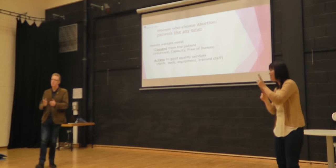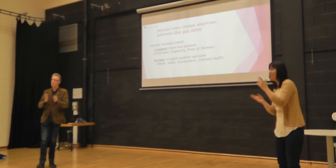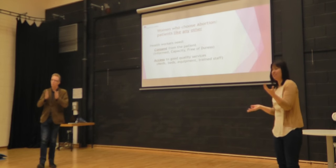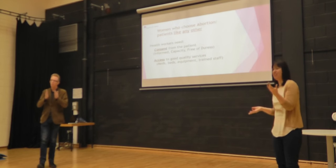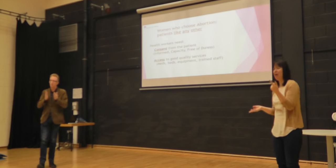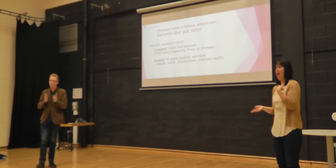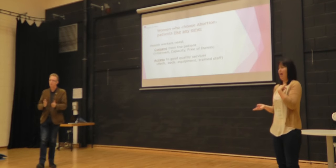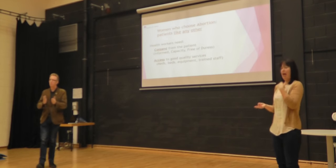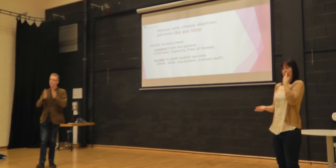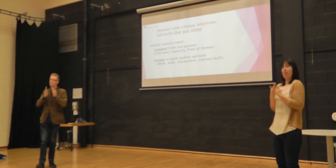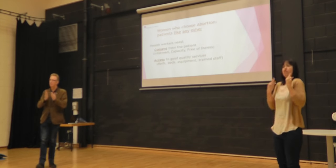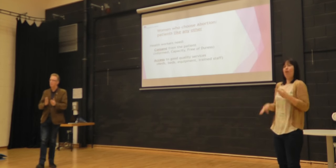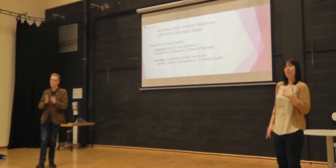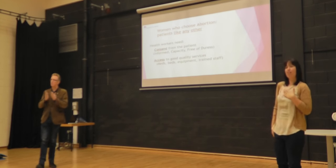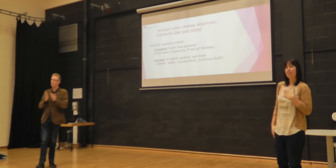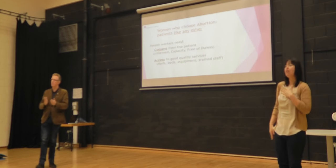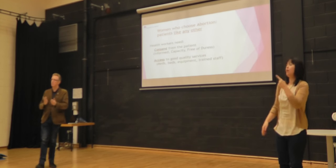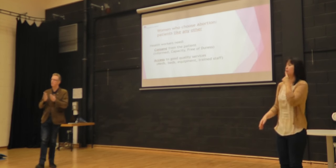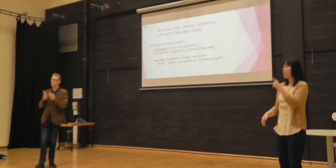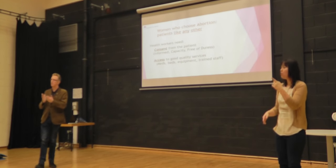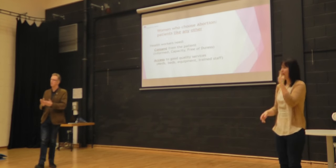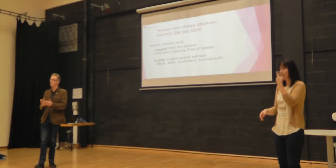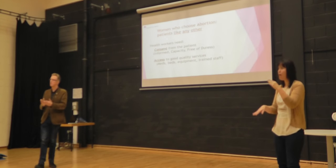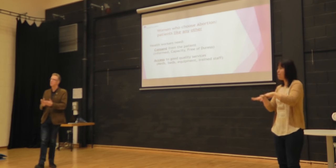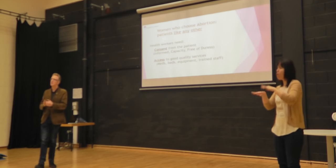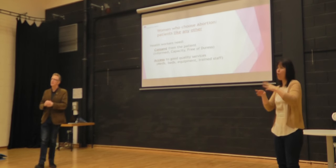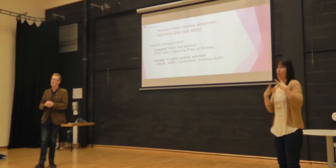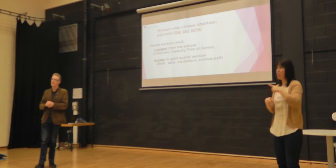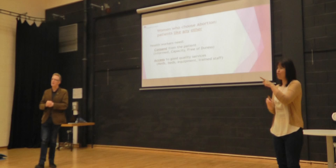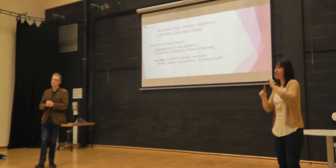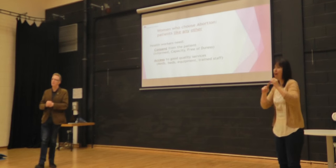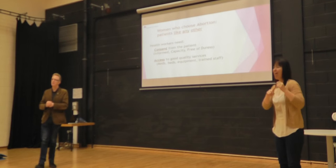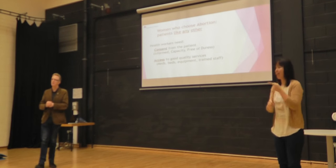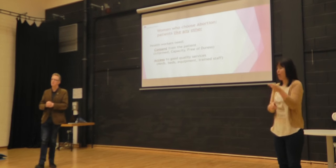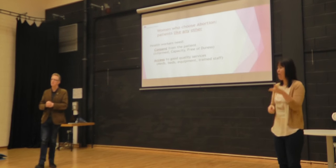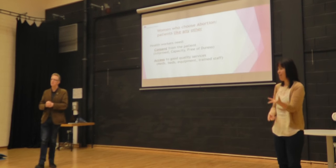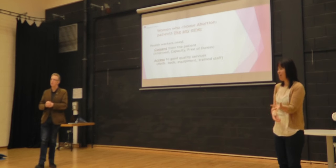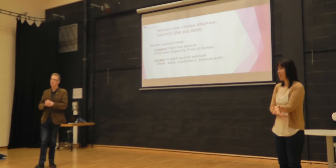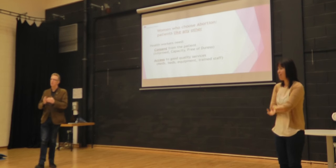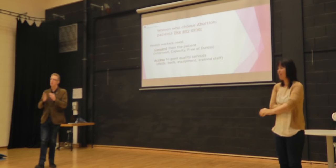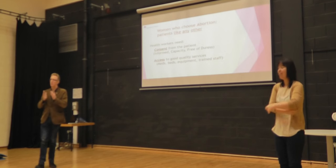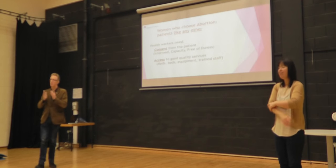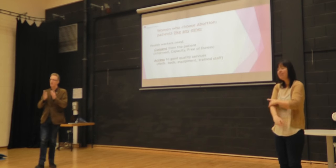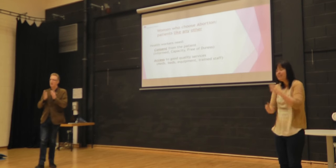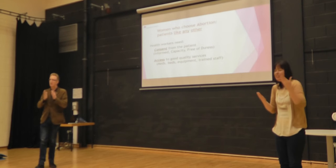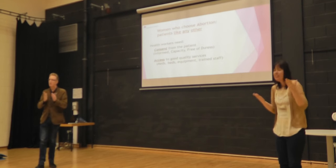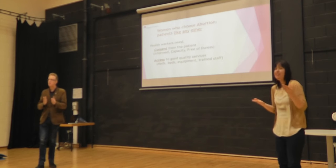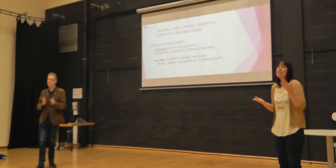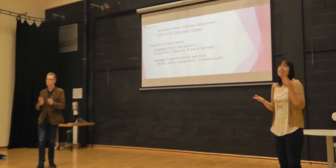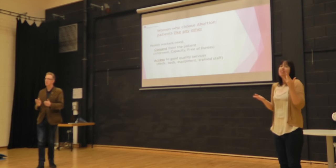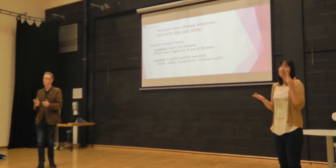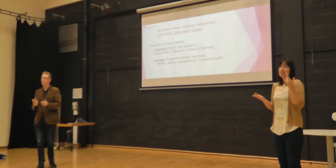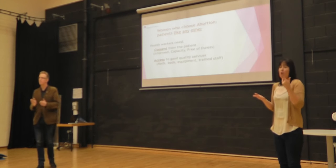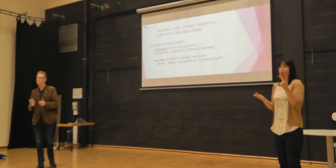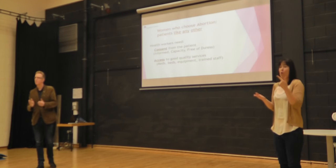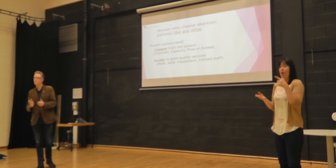wrong, but we observe that more and more women are doing this, and that it is at least